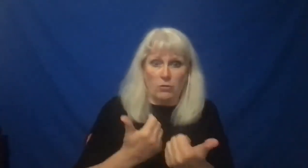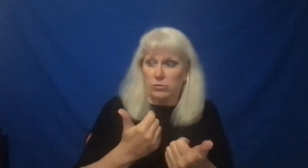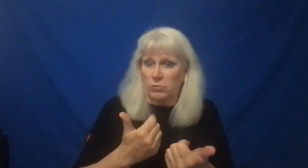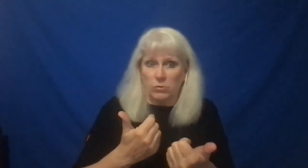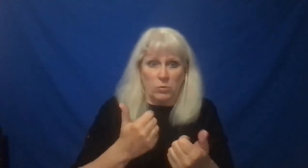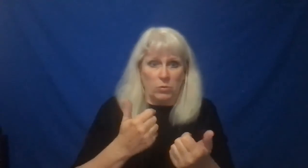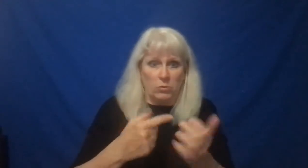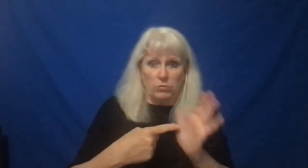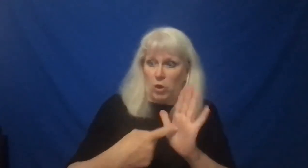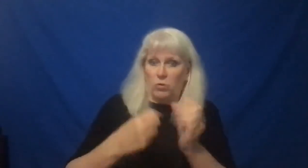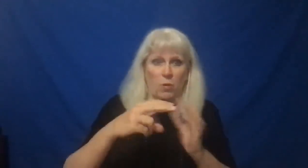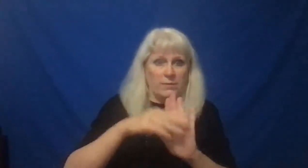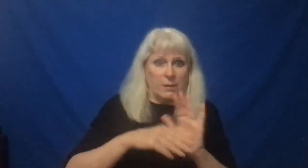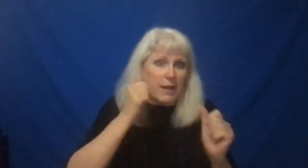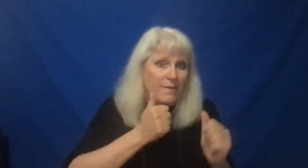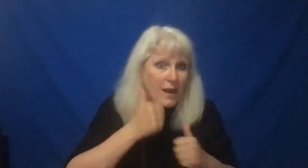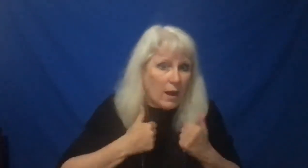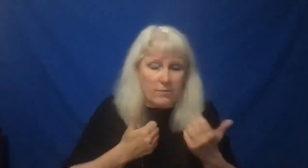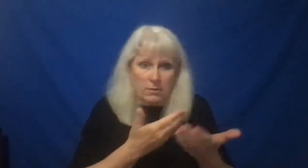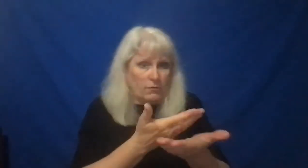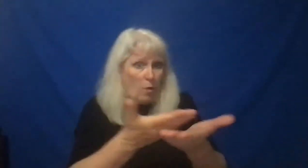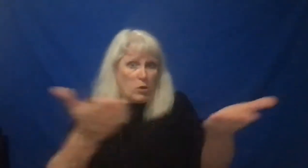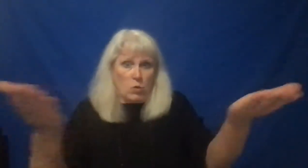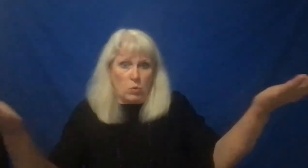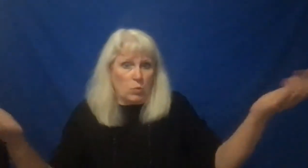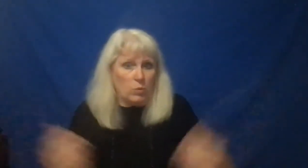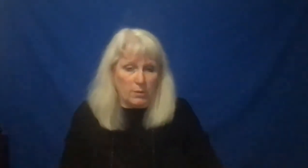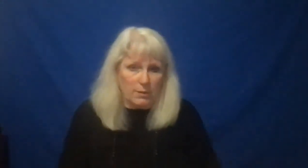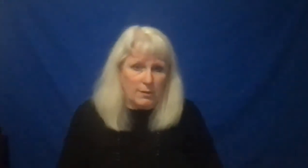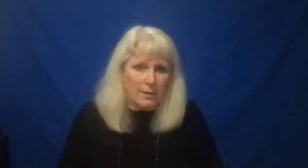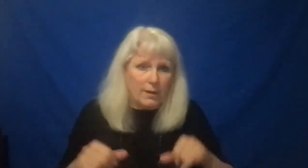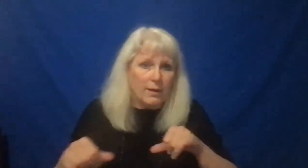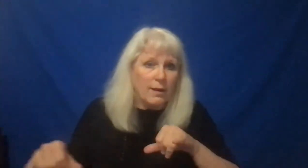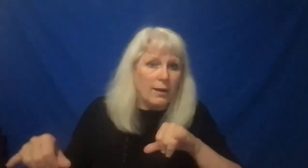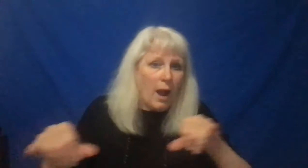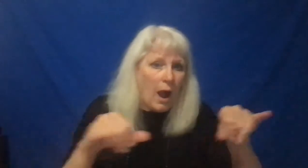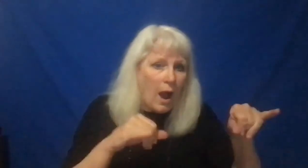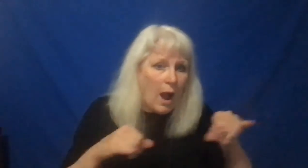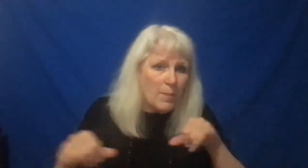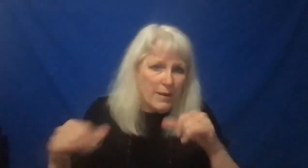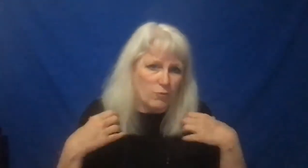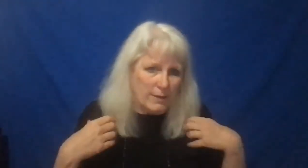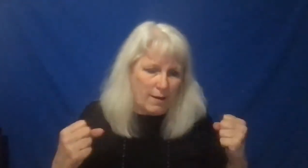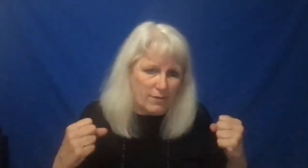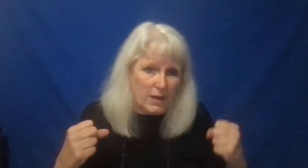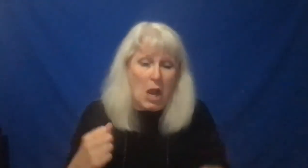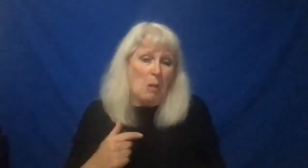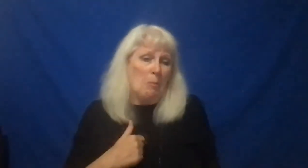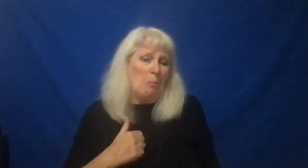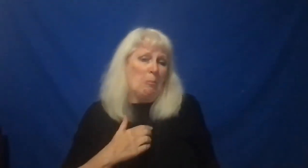concepts. So it's all about common welfare. It's not about personal preferences. In a very direct